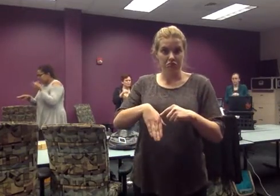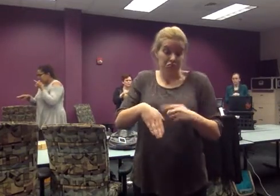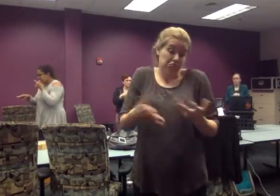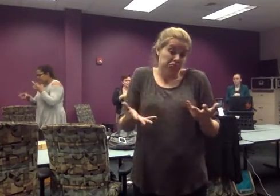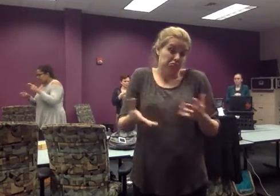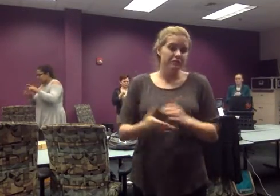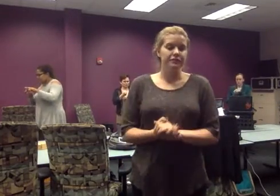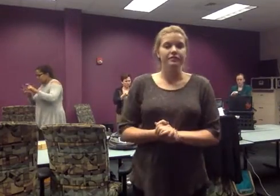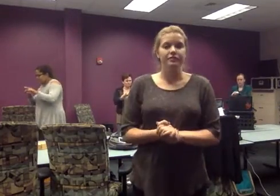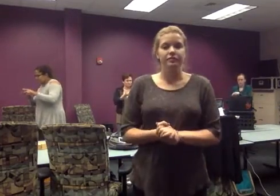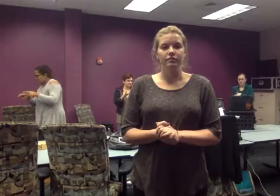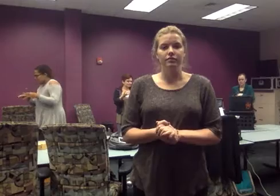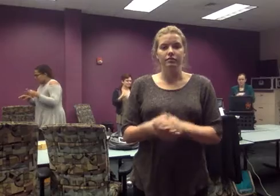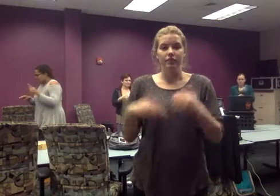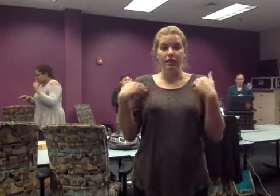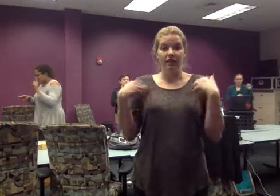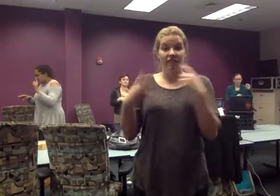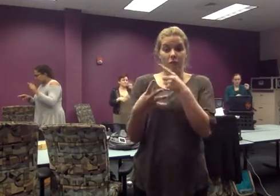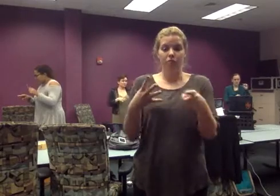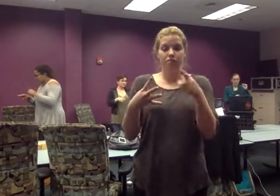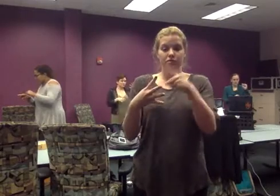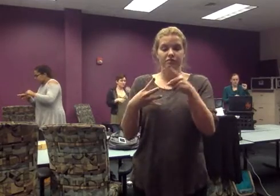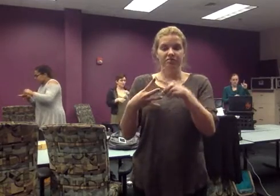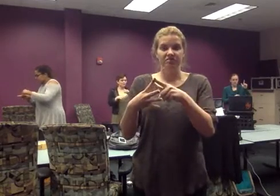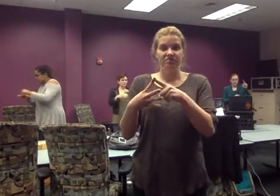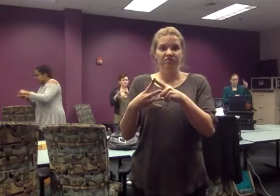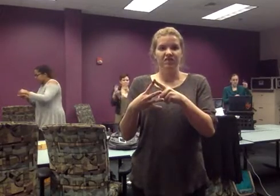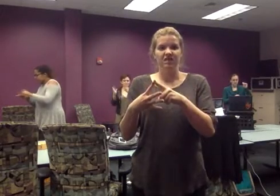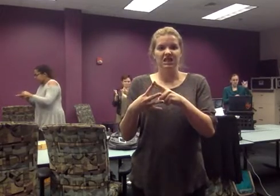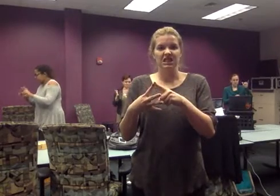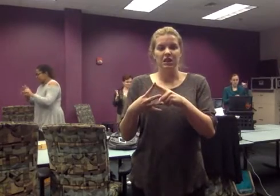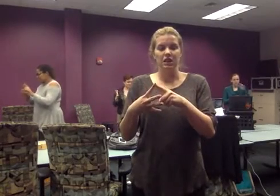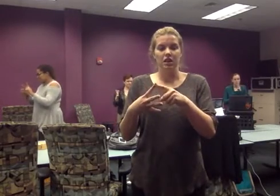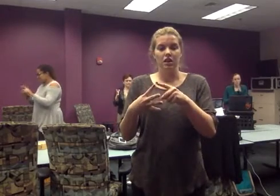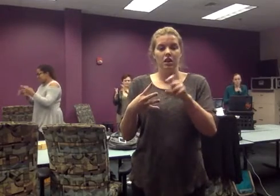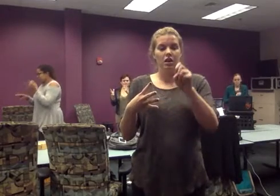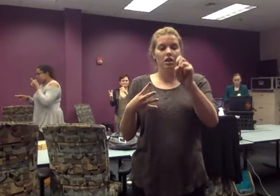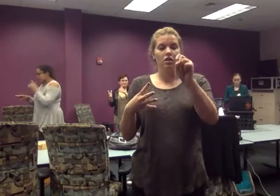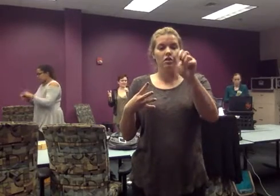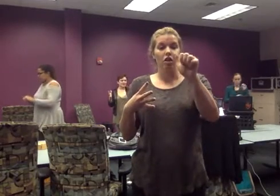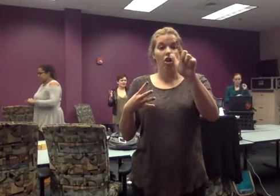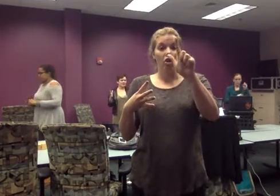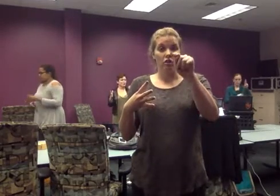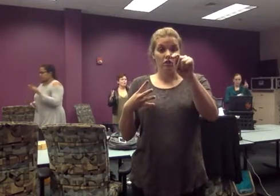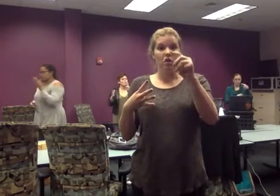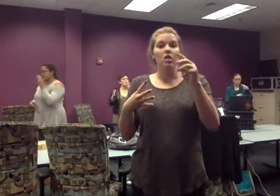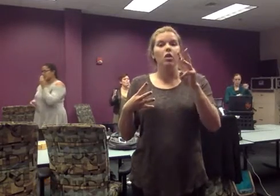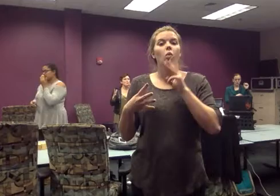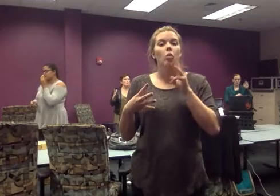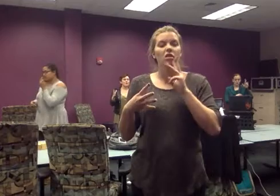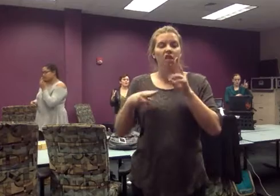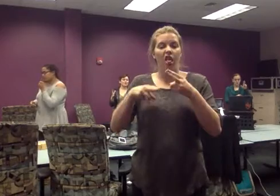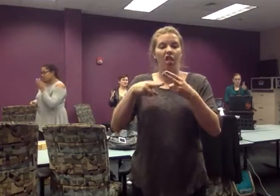be salty water, sugary water, vinegar, I know you're going to love that one,